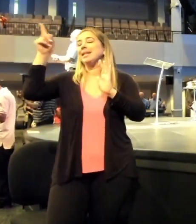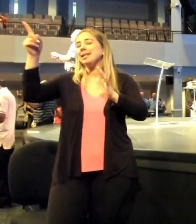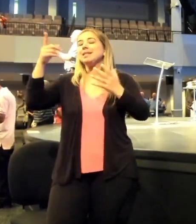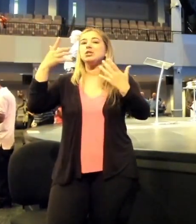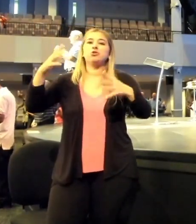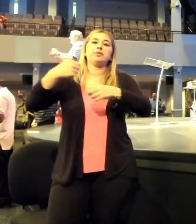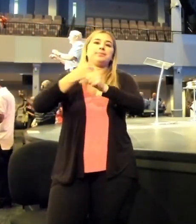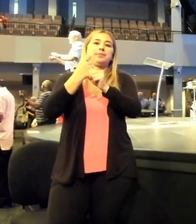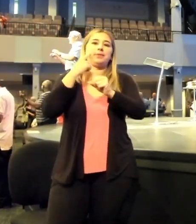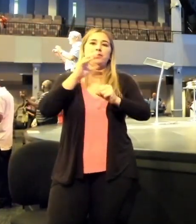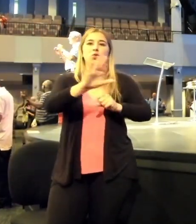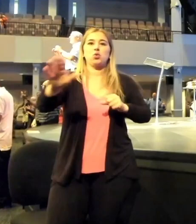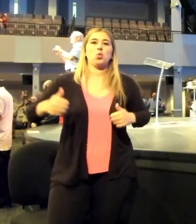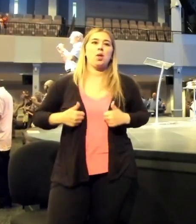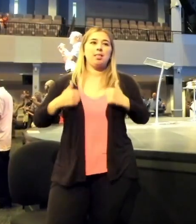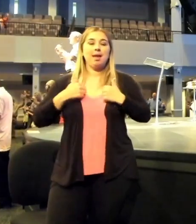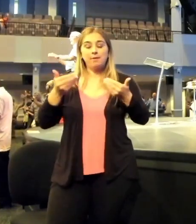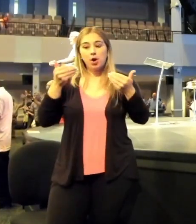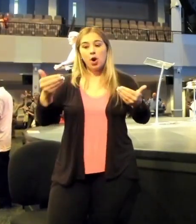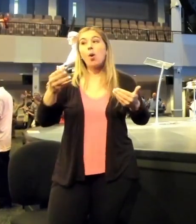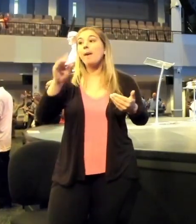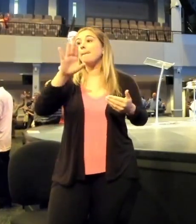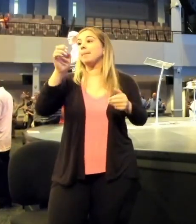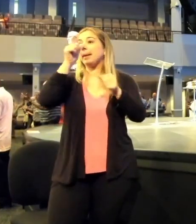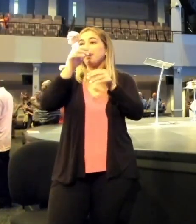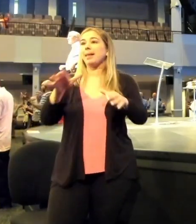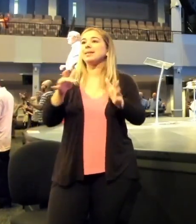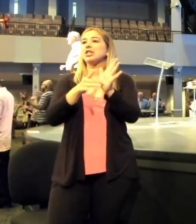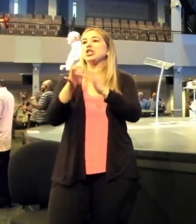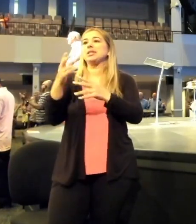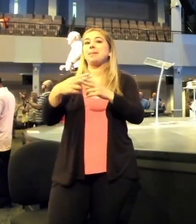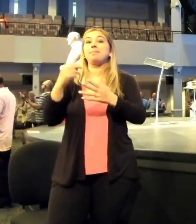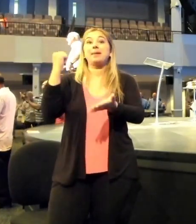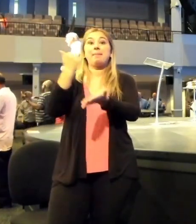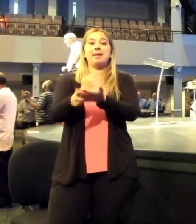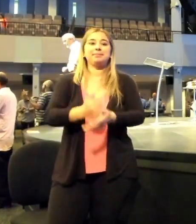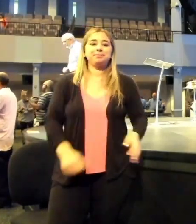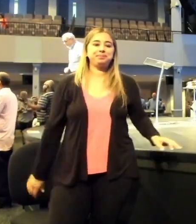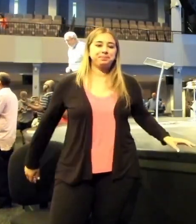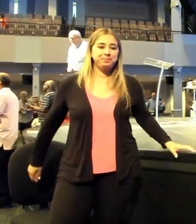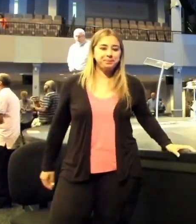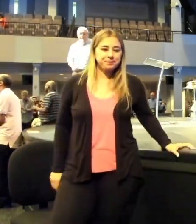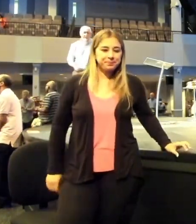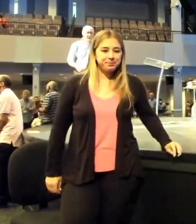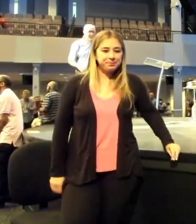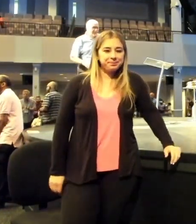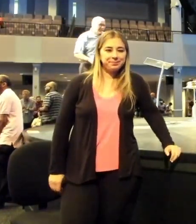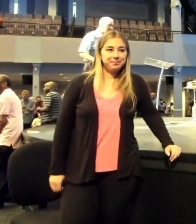ordained for your life. Go and be blessed. In Jesus' name, amen.